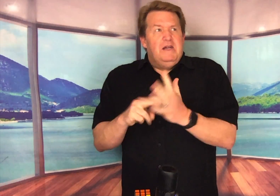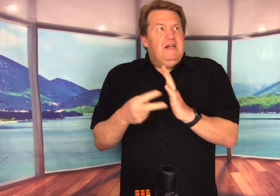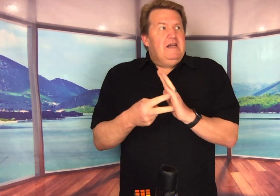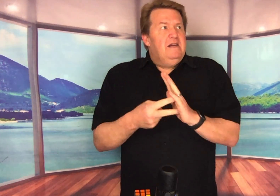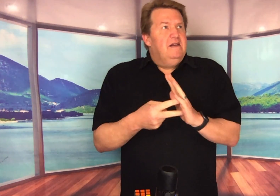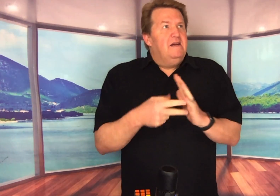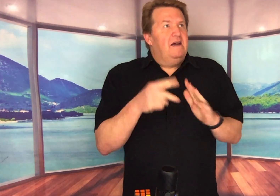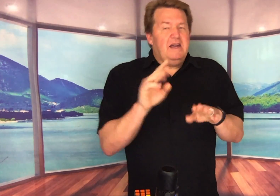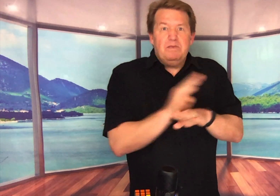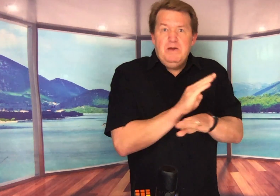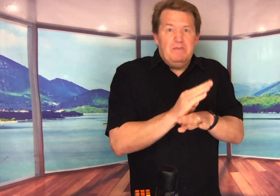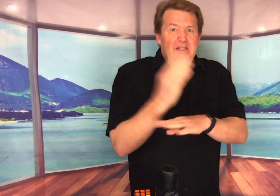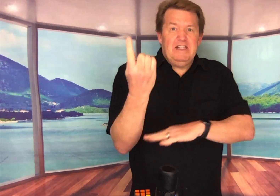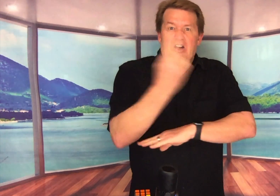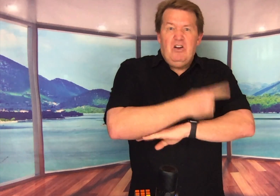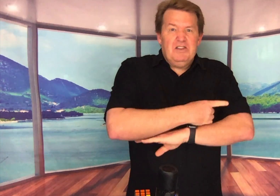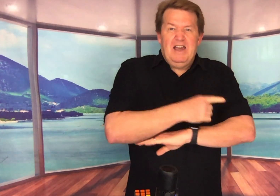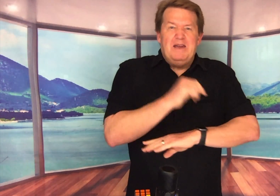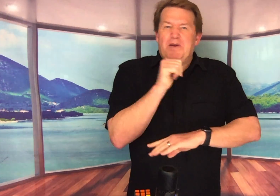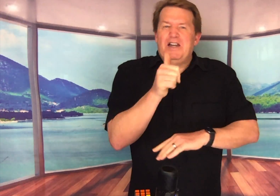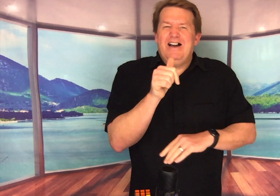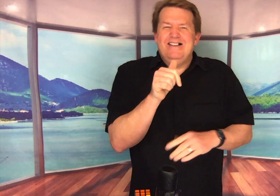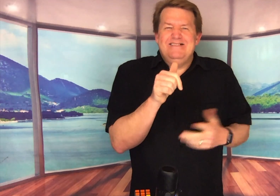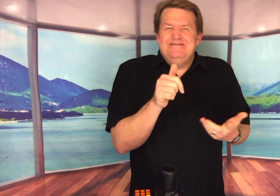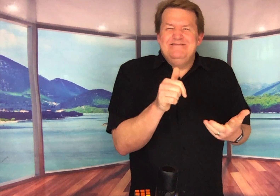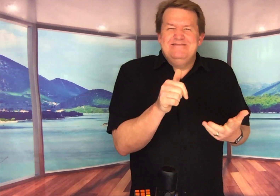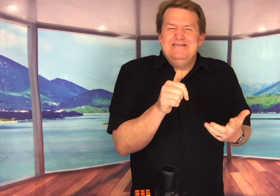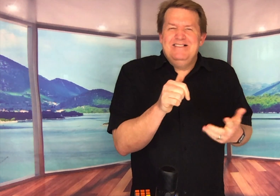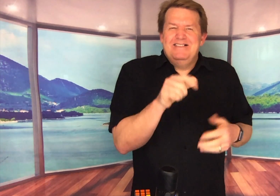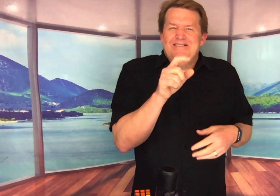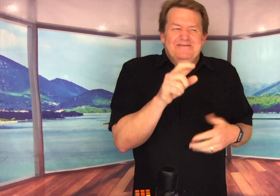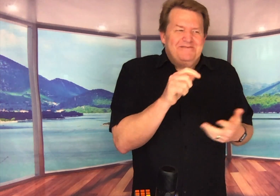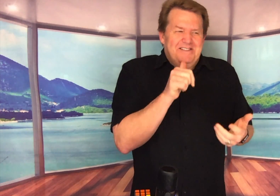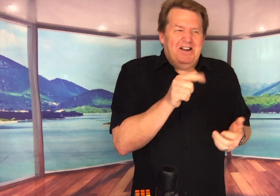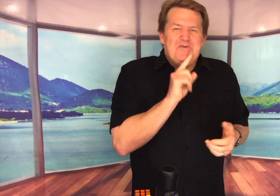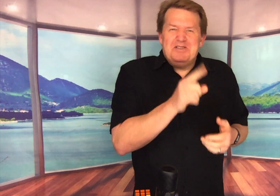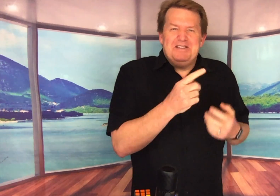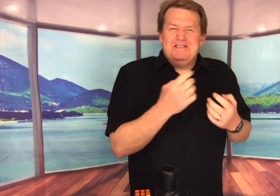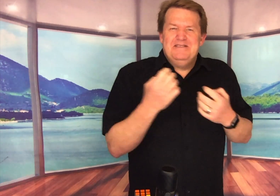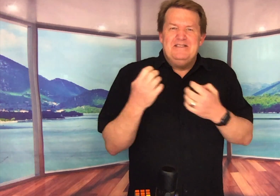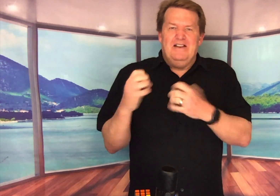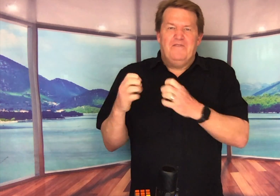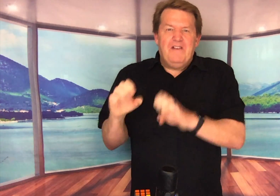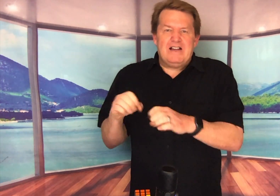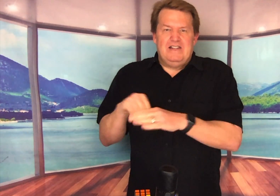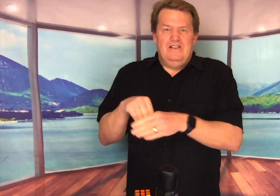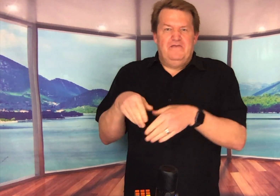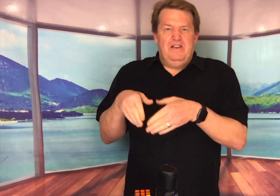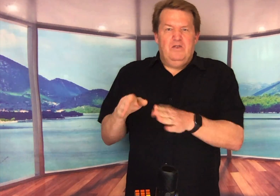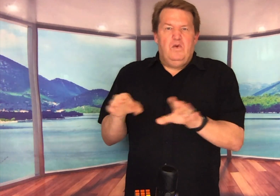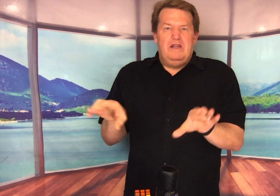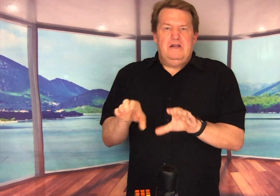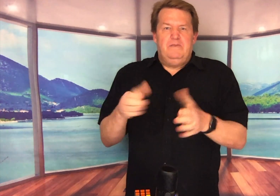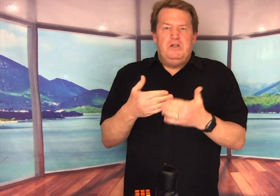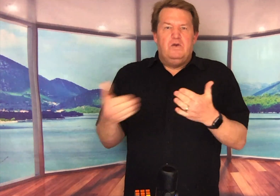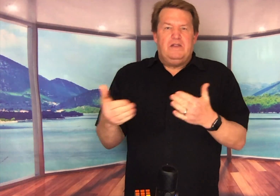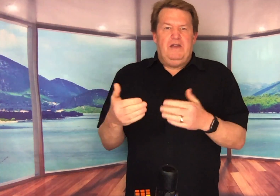Meaning, I can be busy all day, but not really effective in the way that I'm doing things.